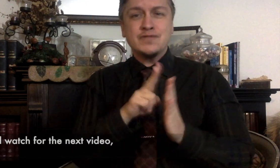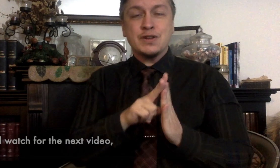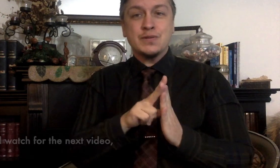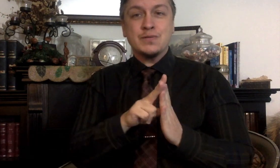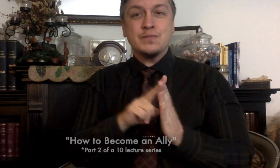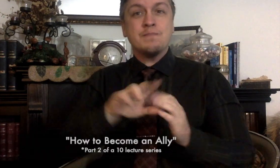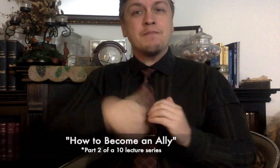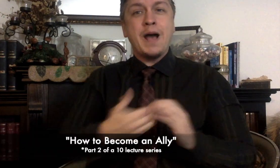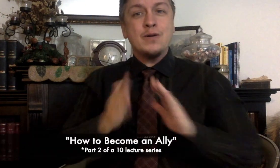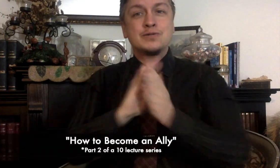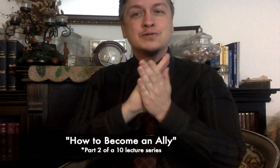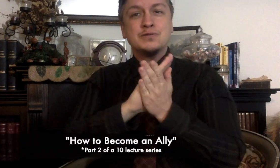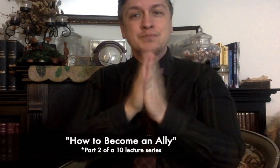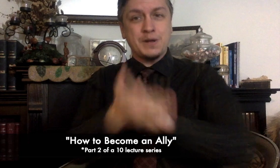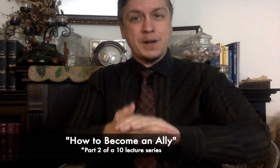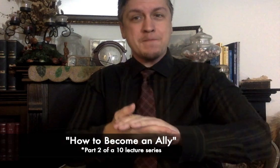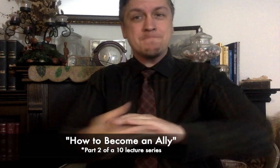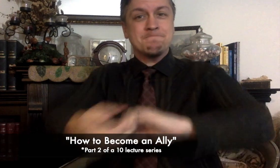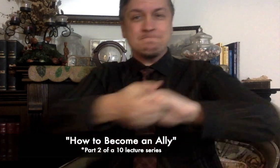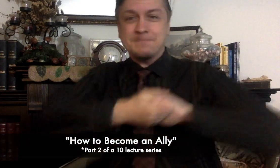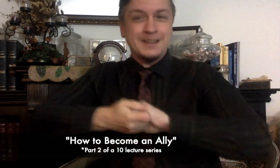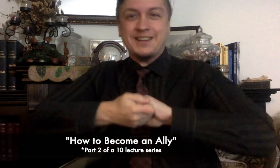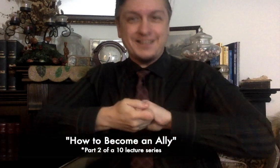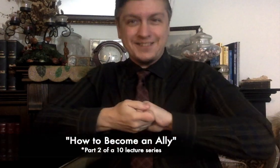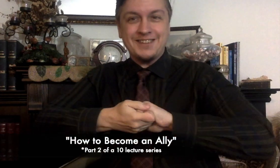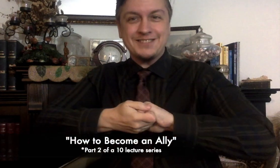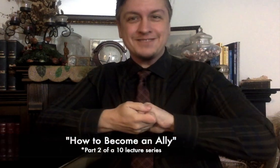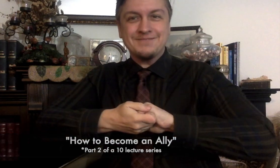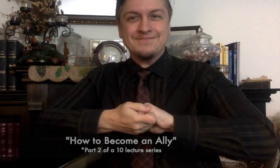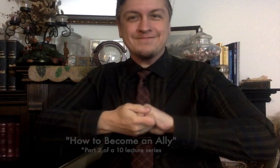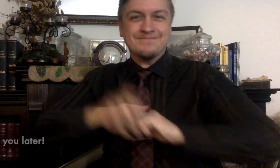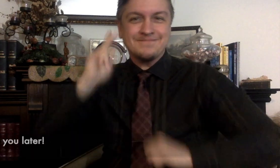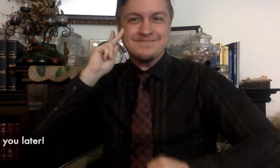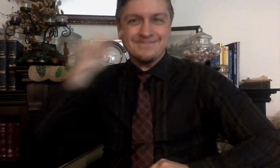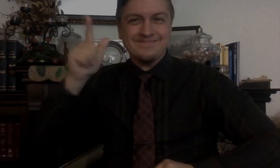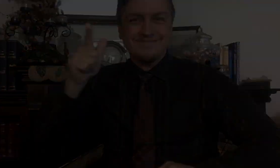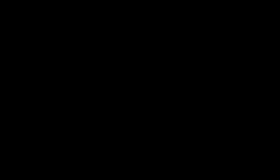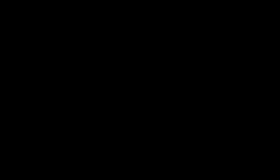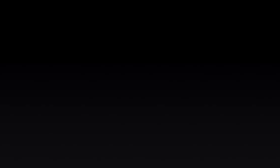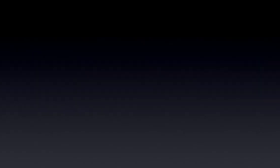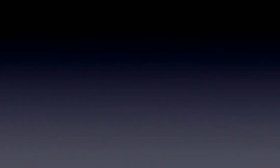next video, How to Become an Ally. See you later!